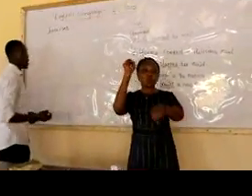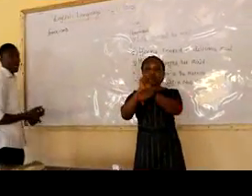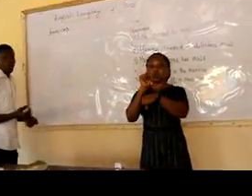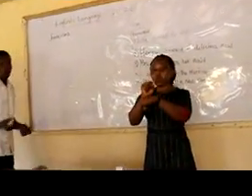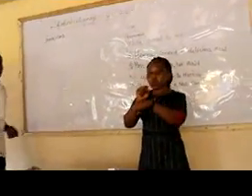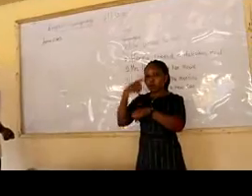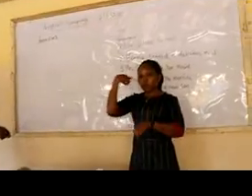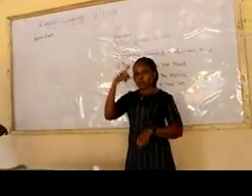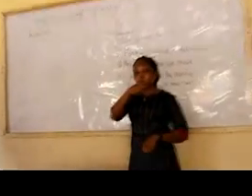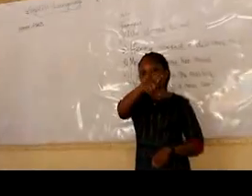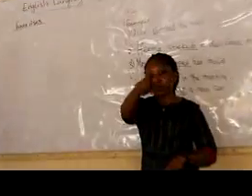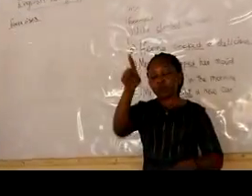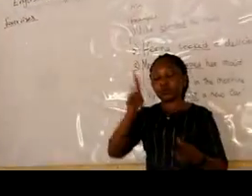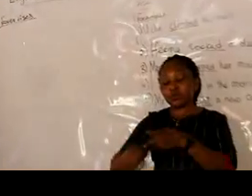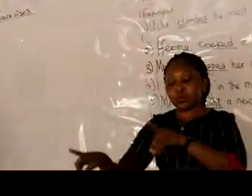at home.